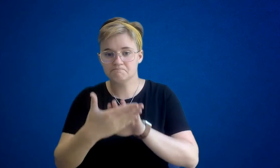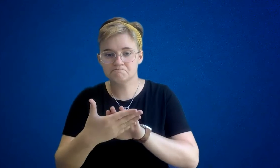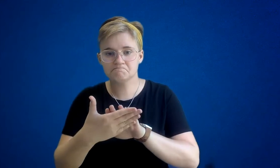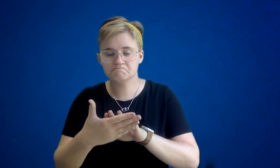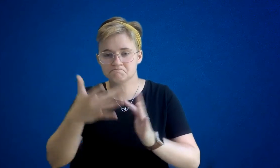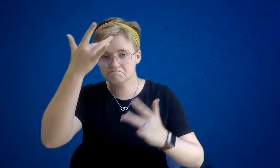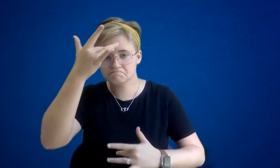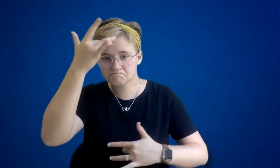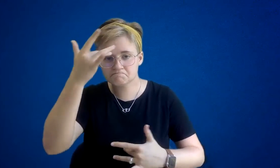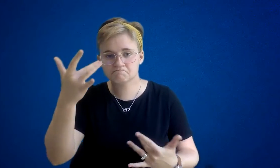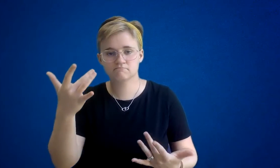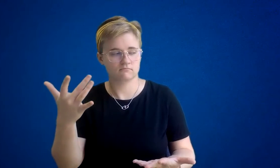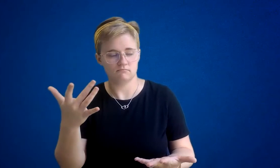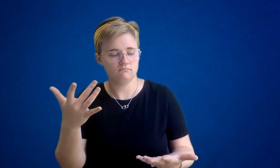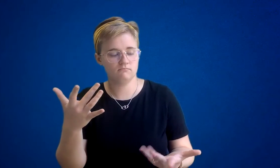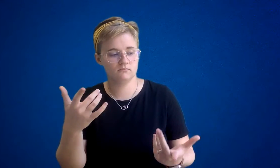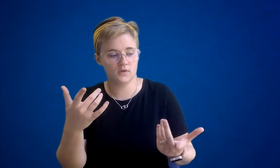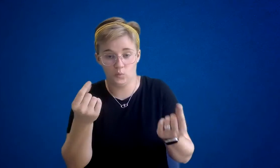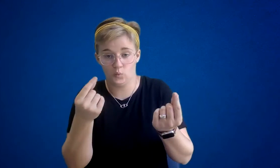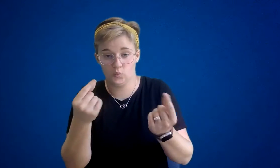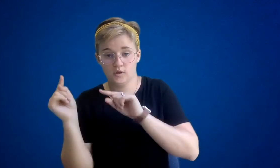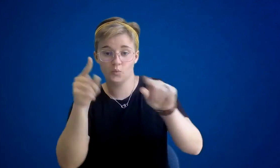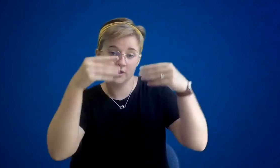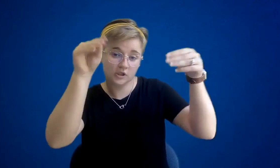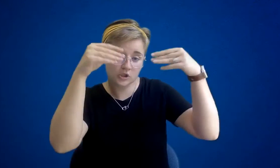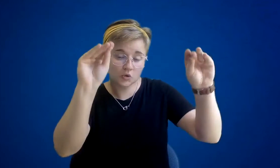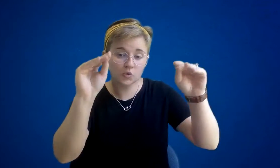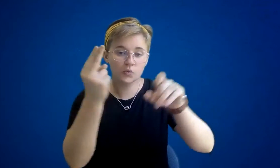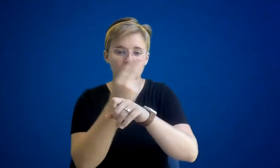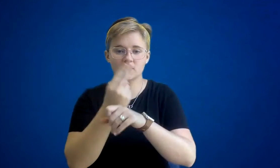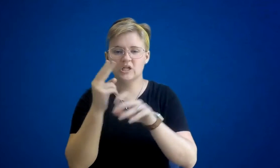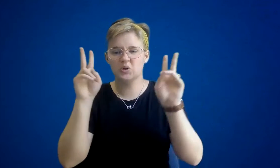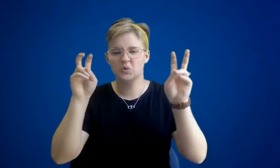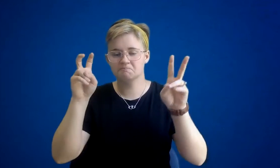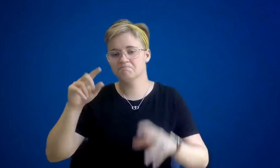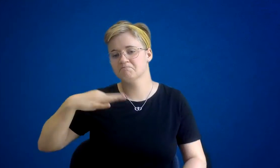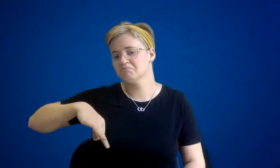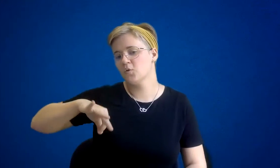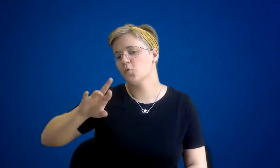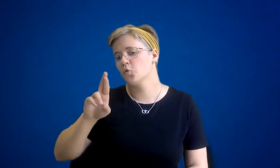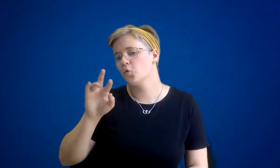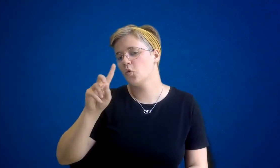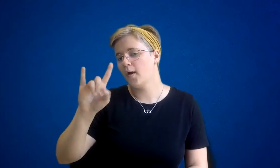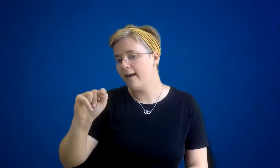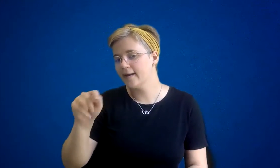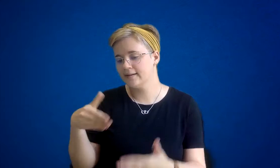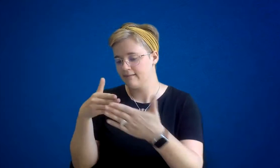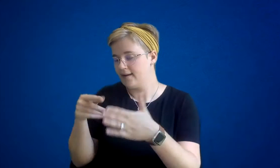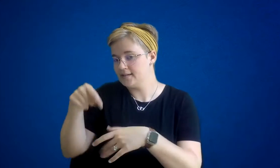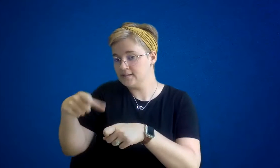Lester's General Store on credit against this year's crop. No wonder Grandfather was so concerned.